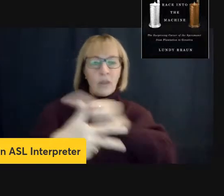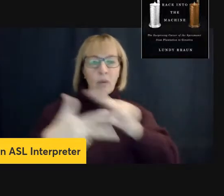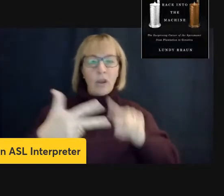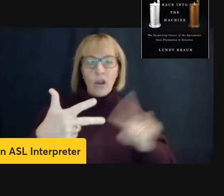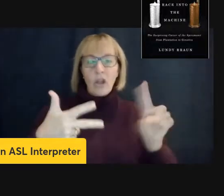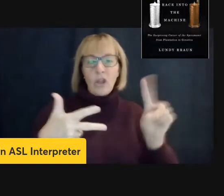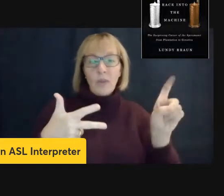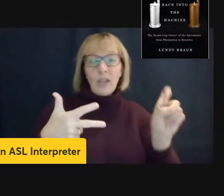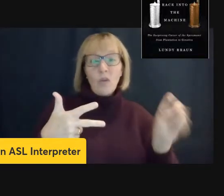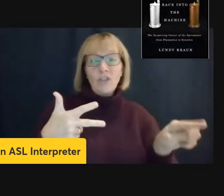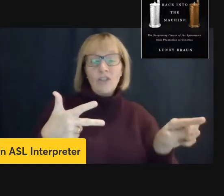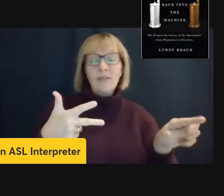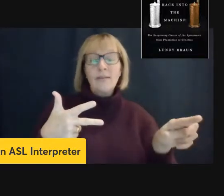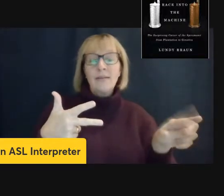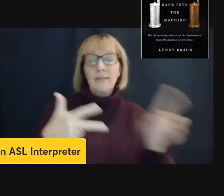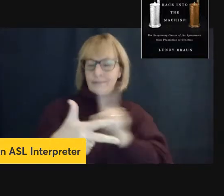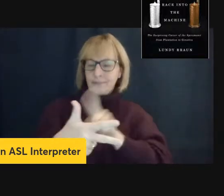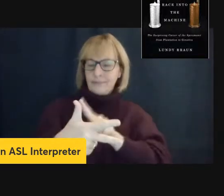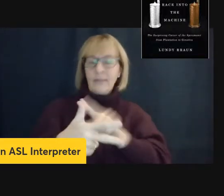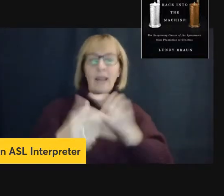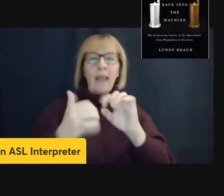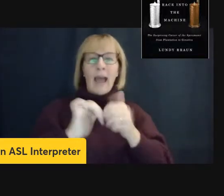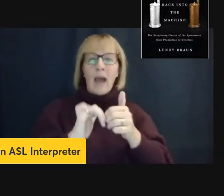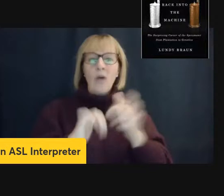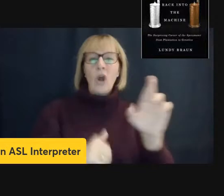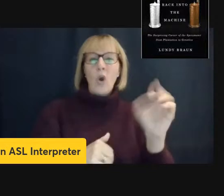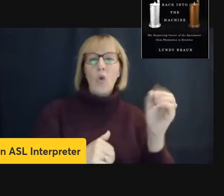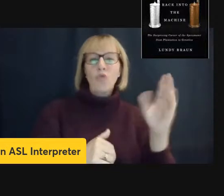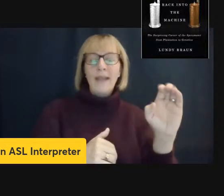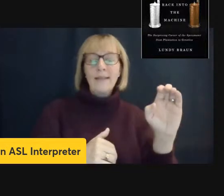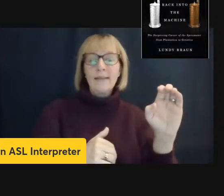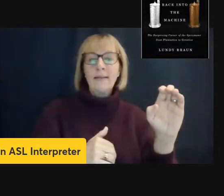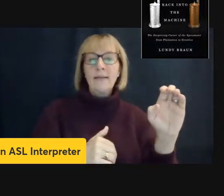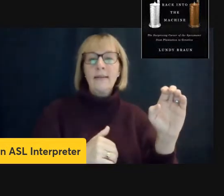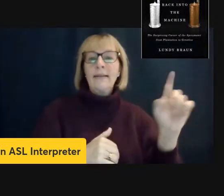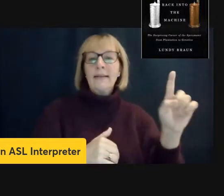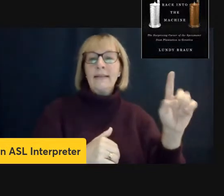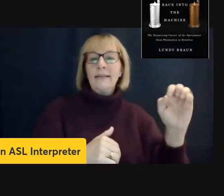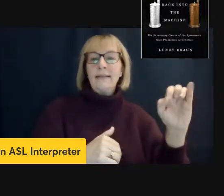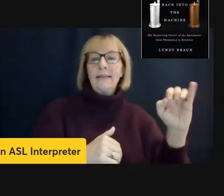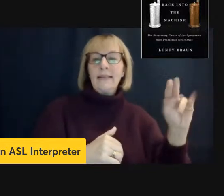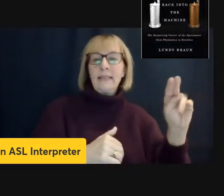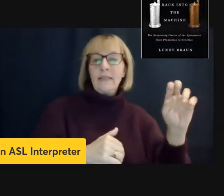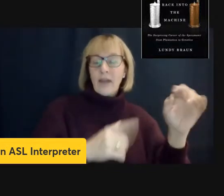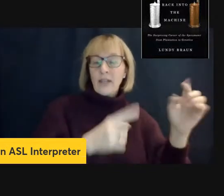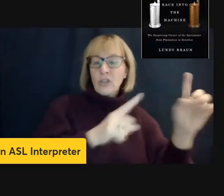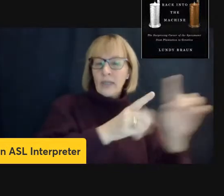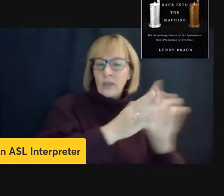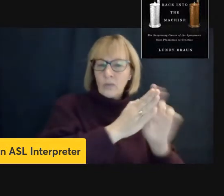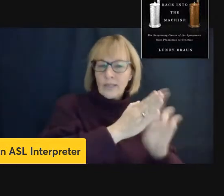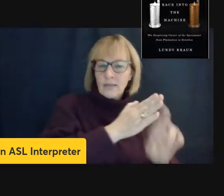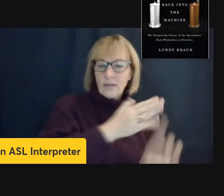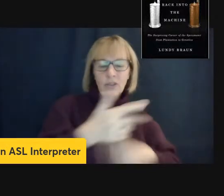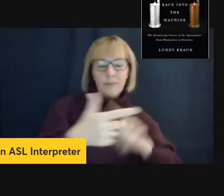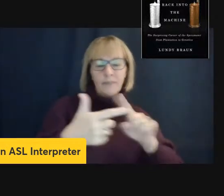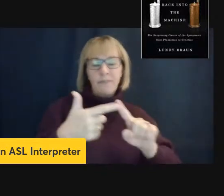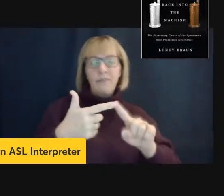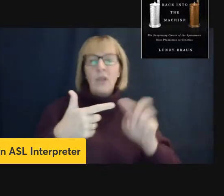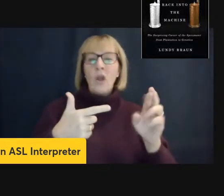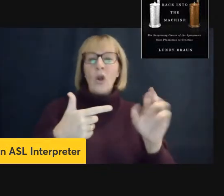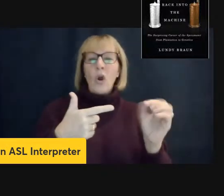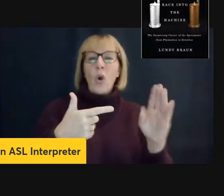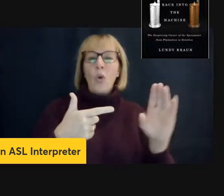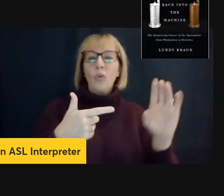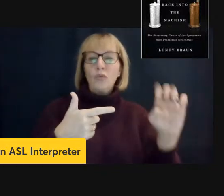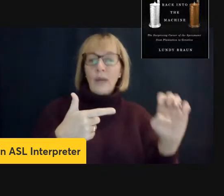systematic review. How is race defined by researchers over time? How is racial difference explained